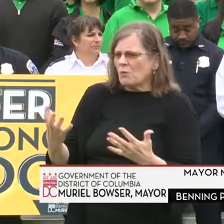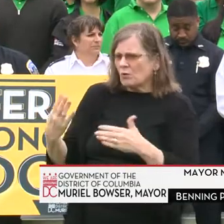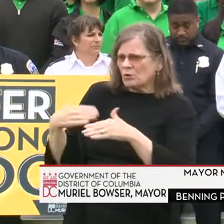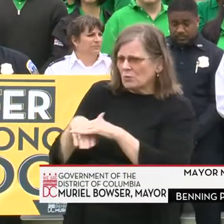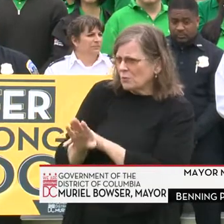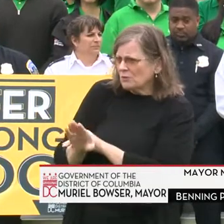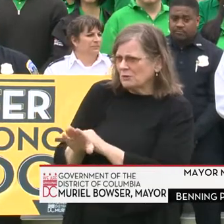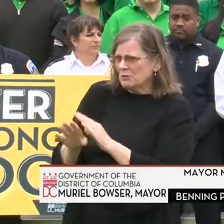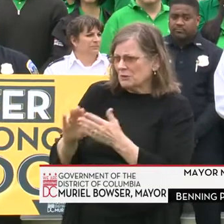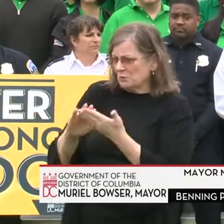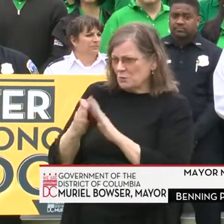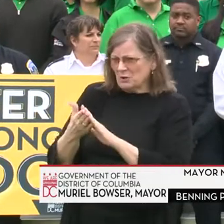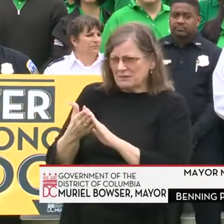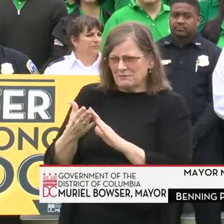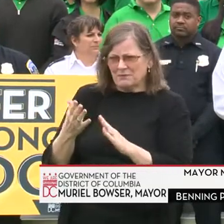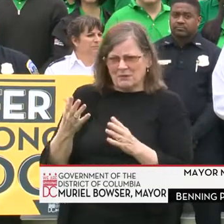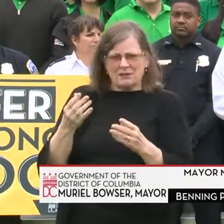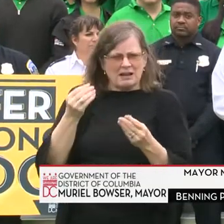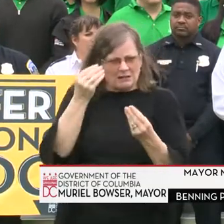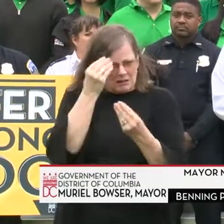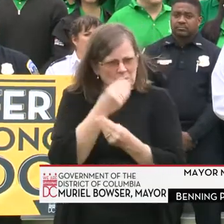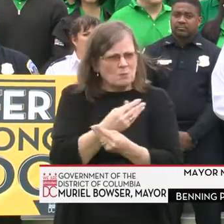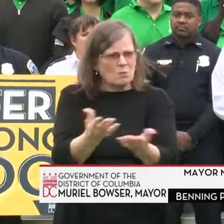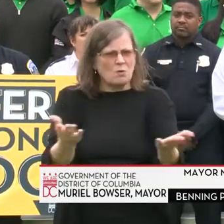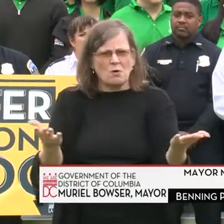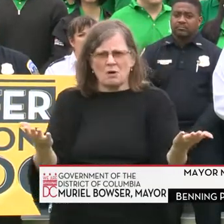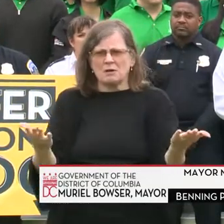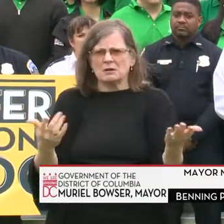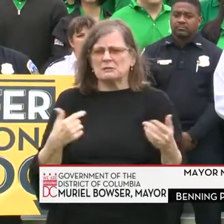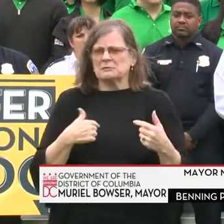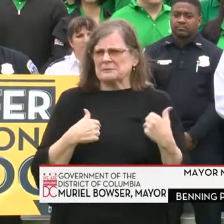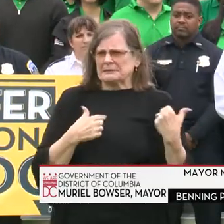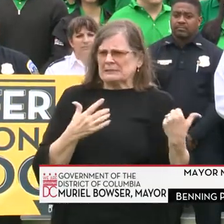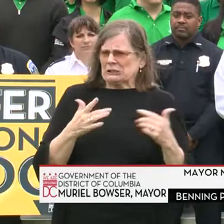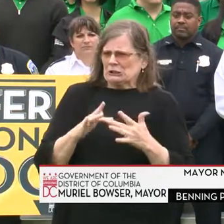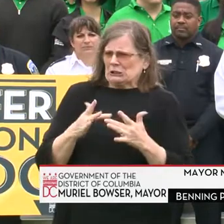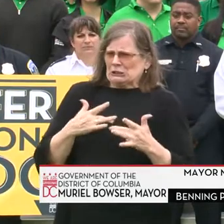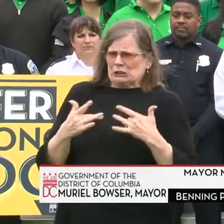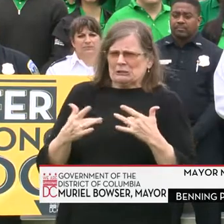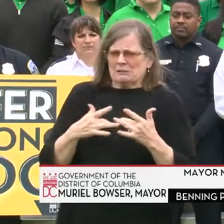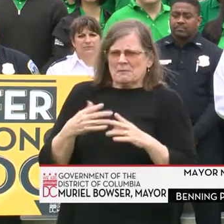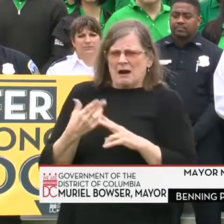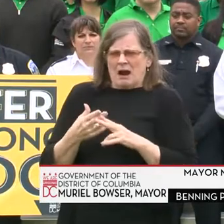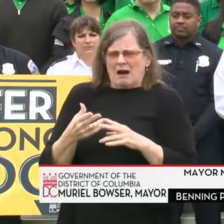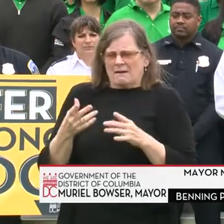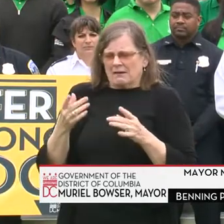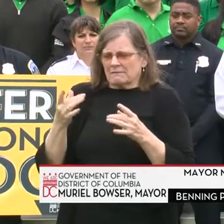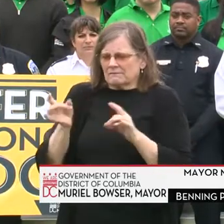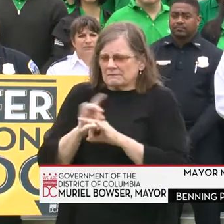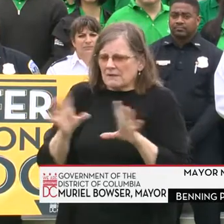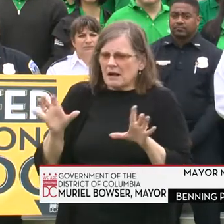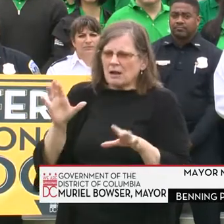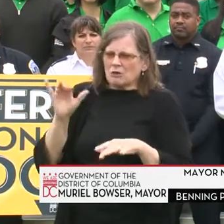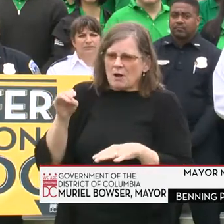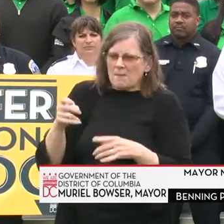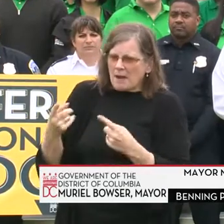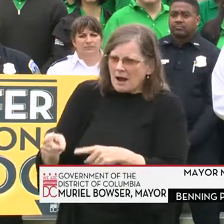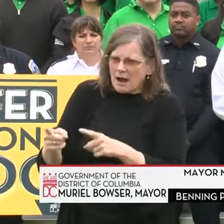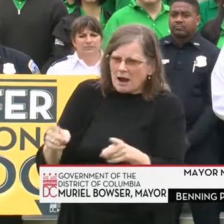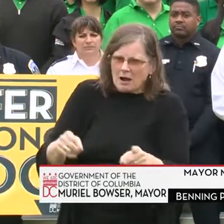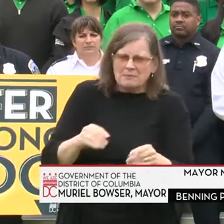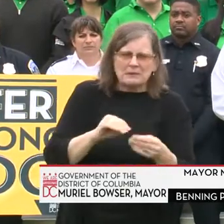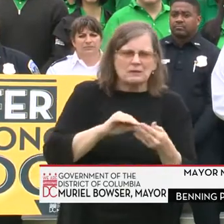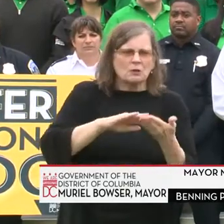and let them know that I'm concerned about the violence that's happening in the community. Let families know